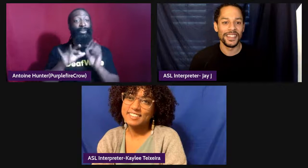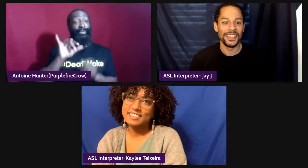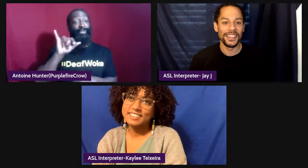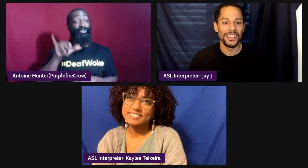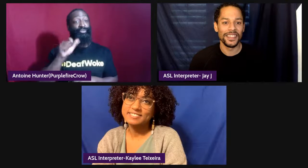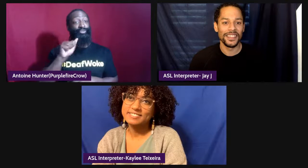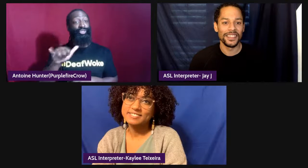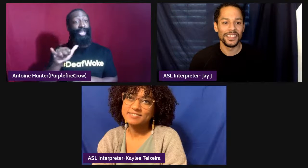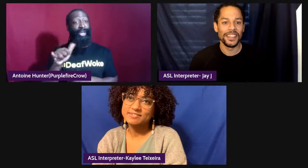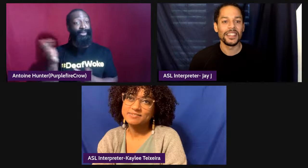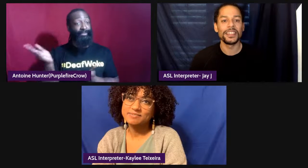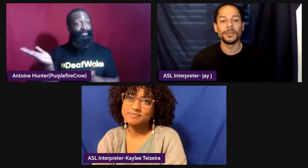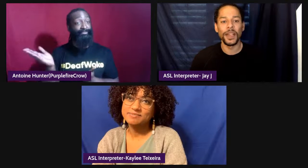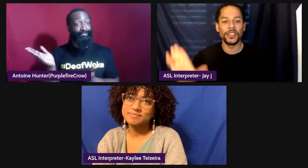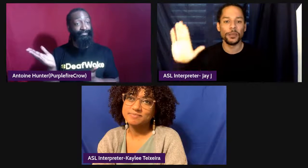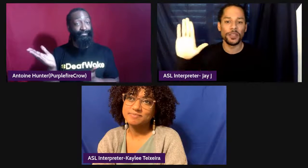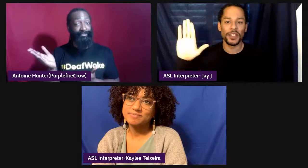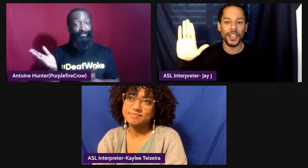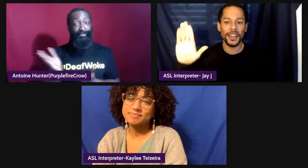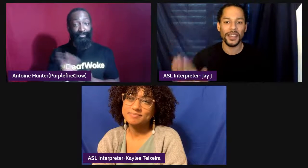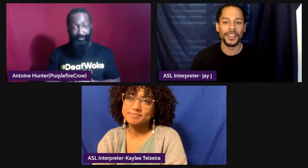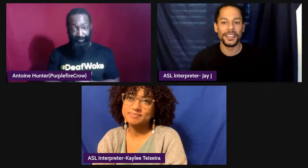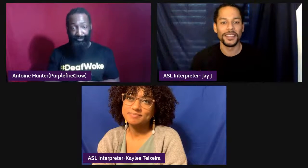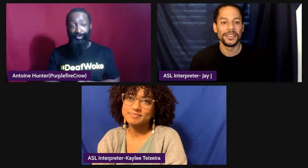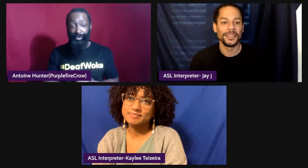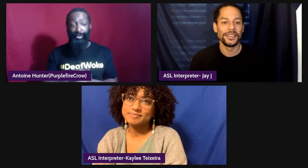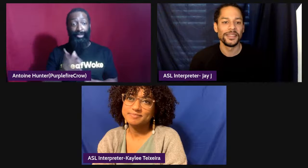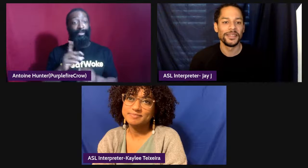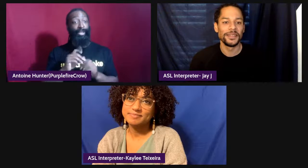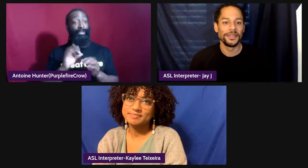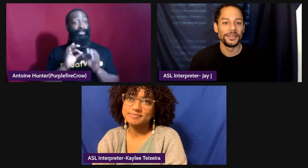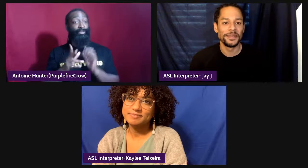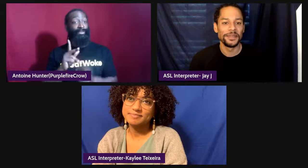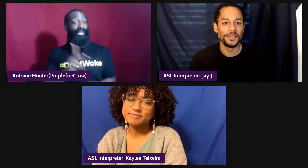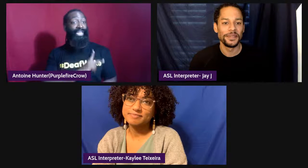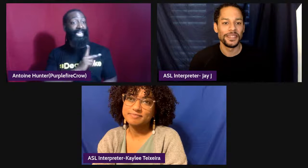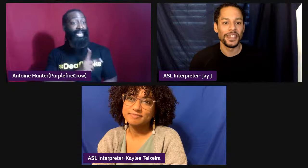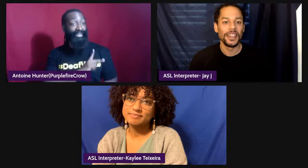My interpreter, Jay. My interpreter, Jay.